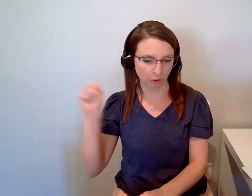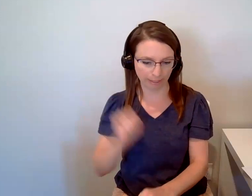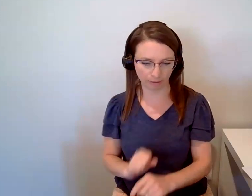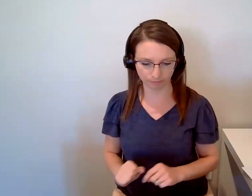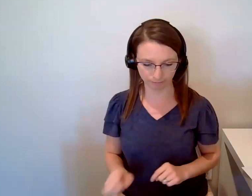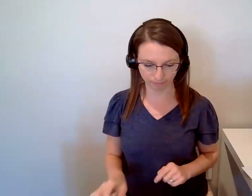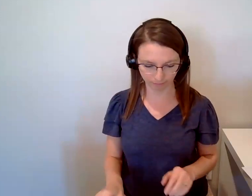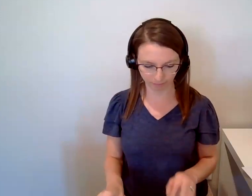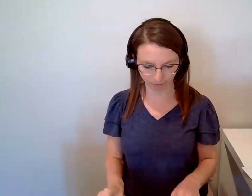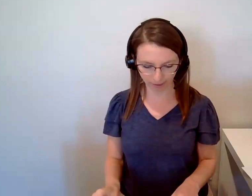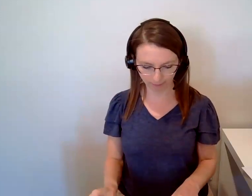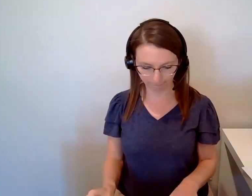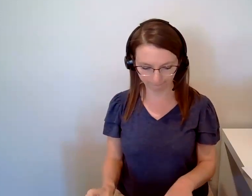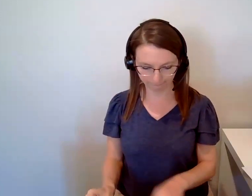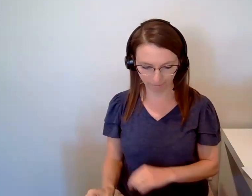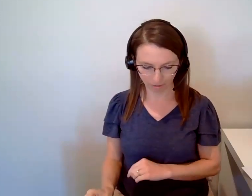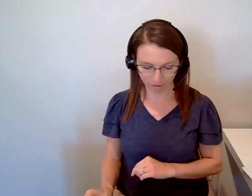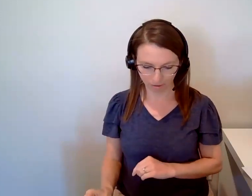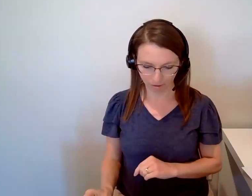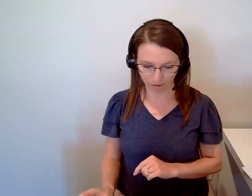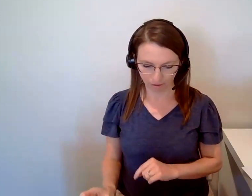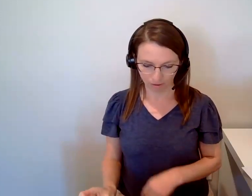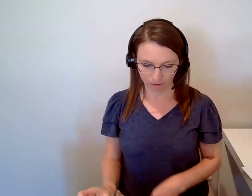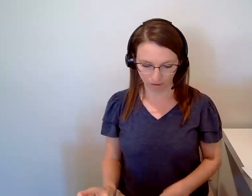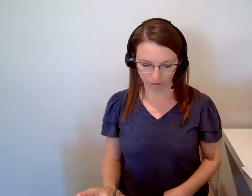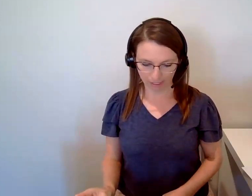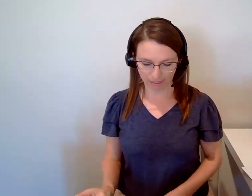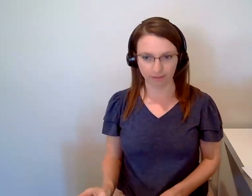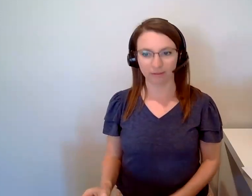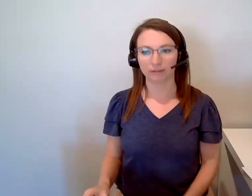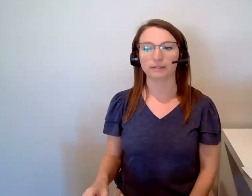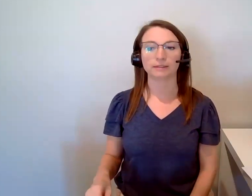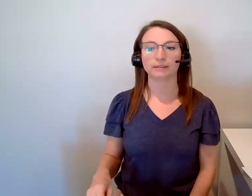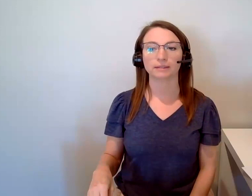it out. Okay. All right.